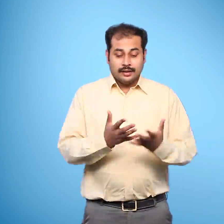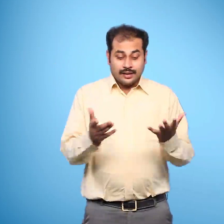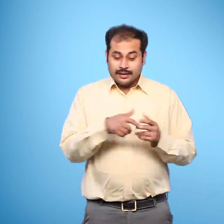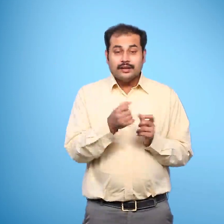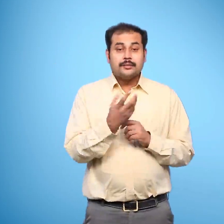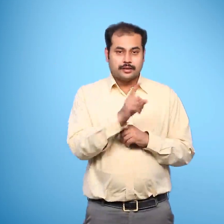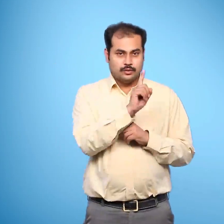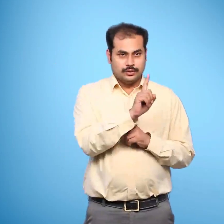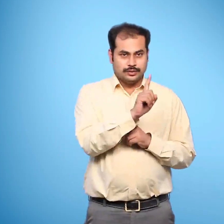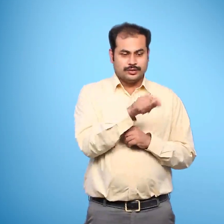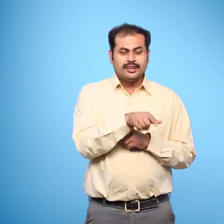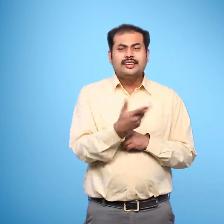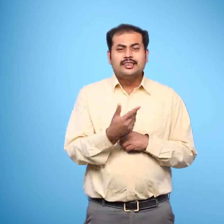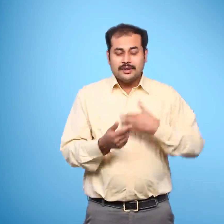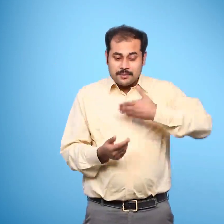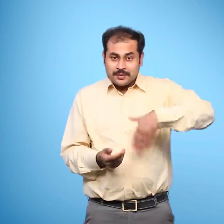Item 1. Cricket bat.